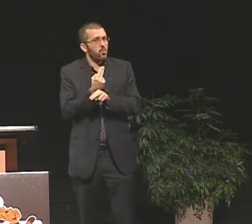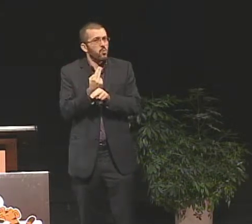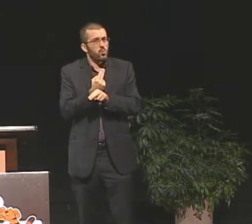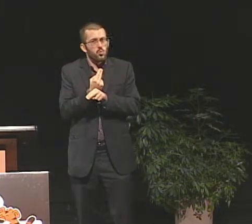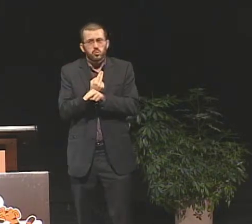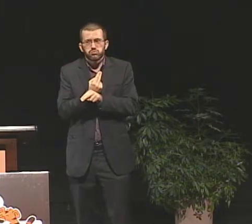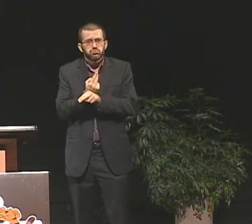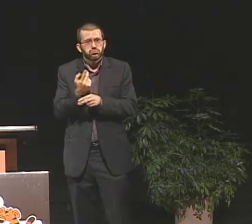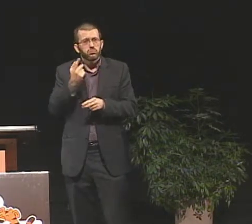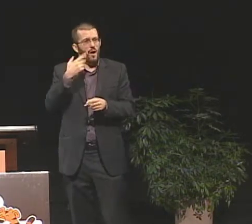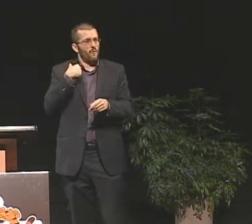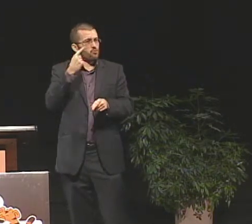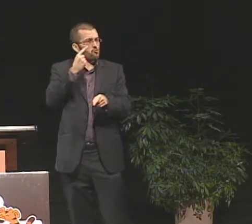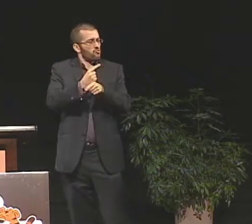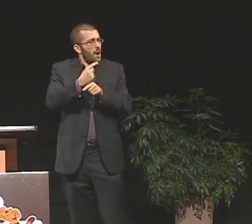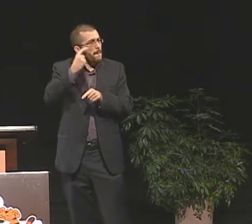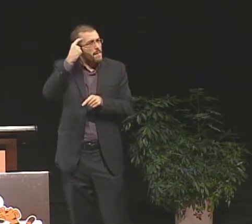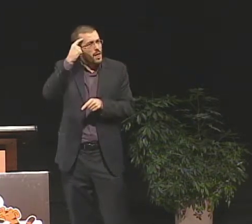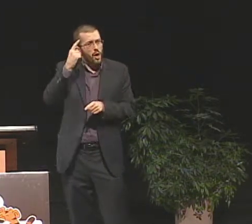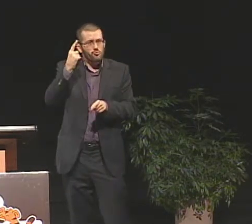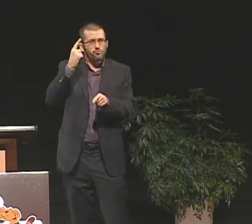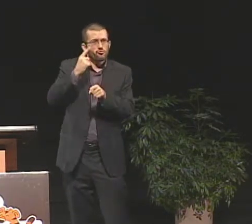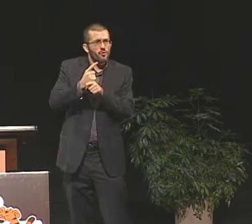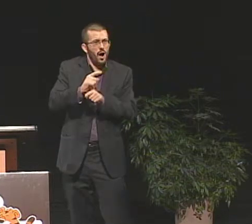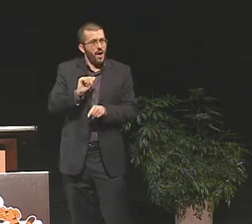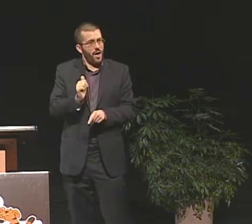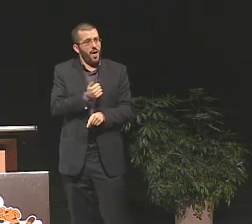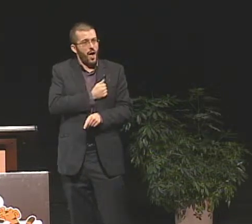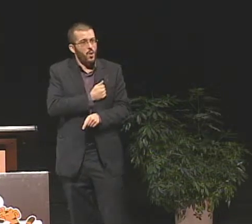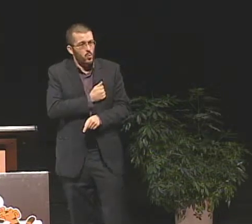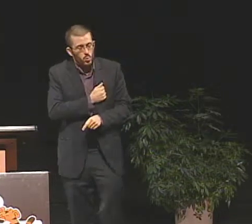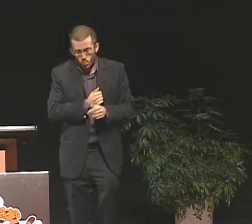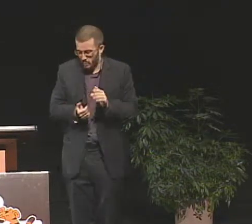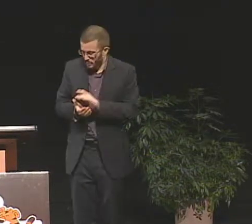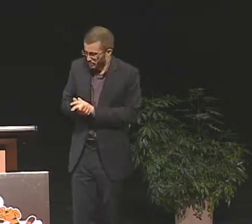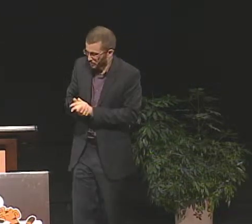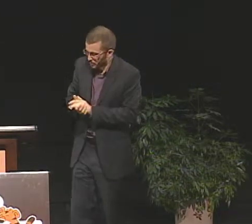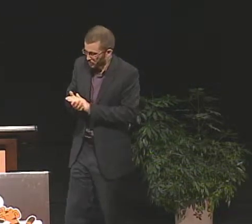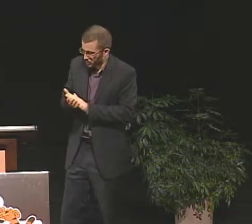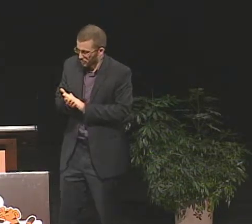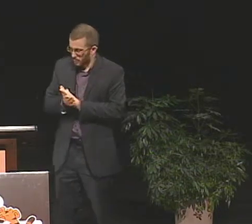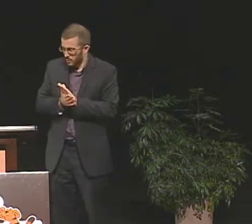can apply the idea of capacity building, having the right mindset, the right attitude.